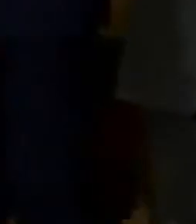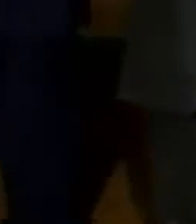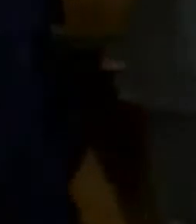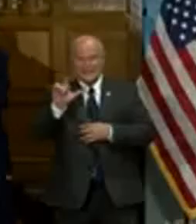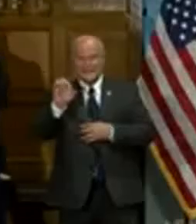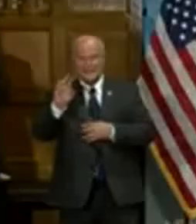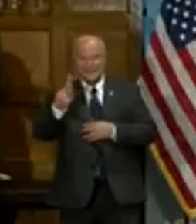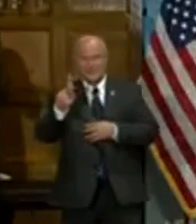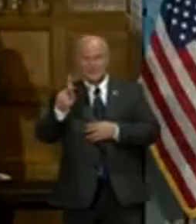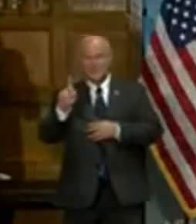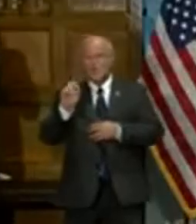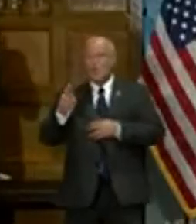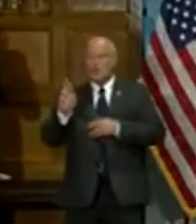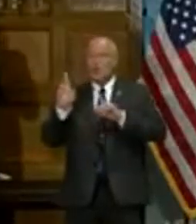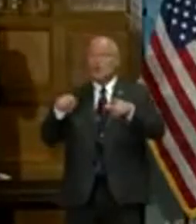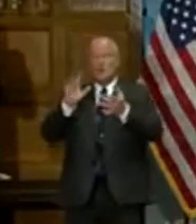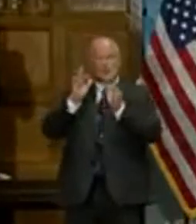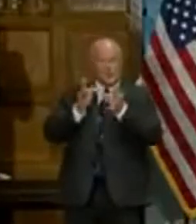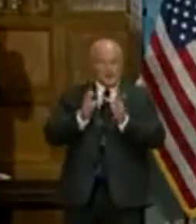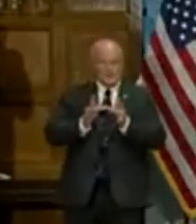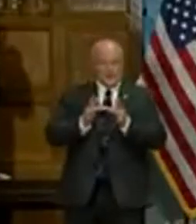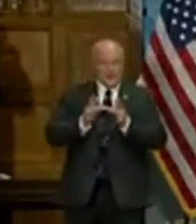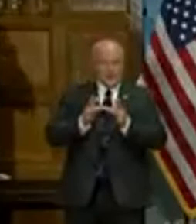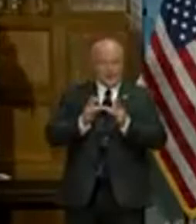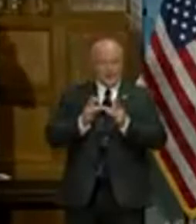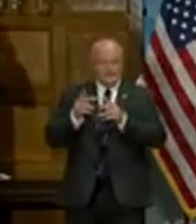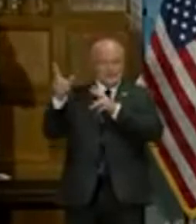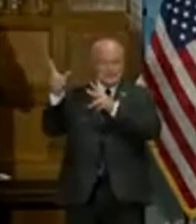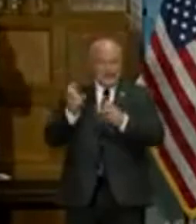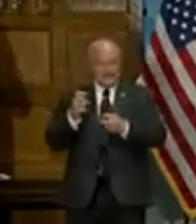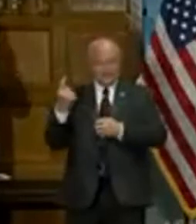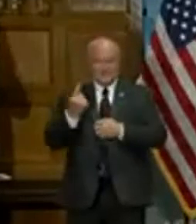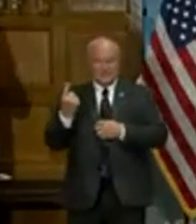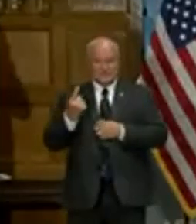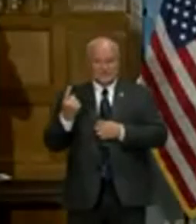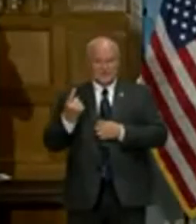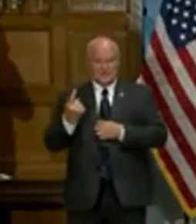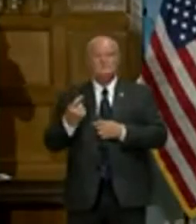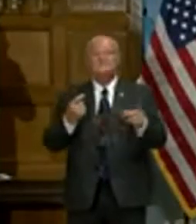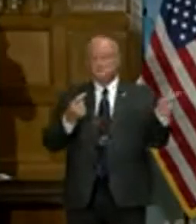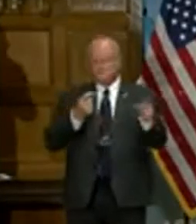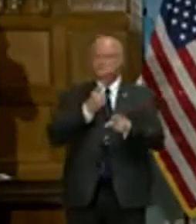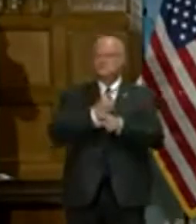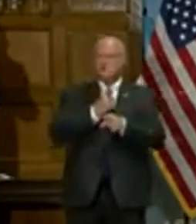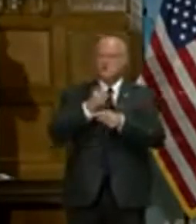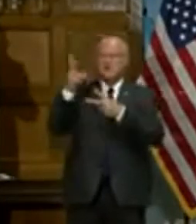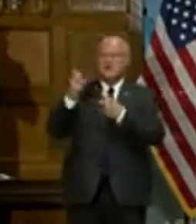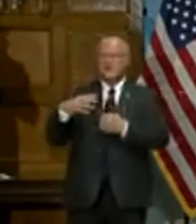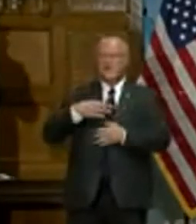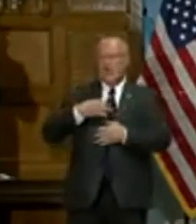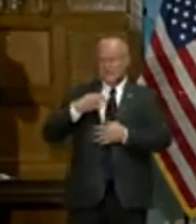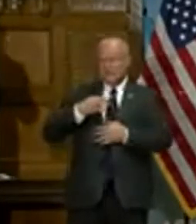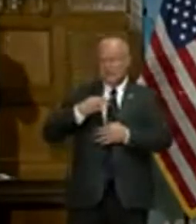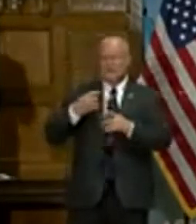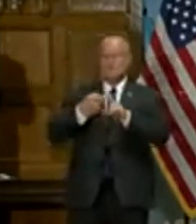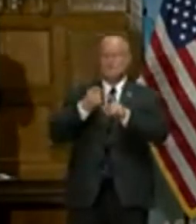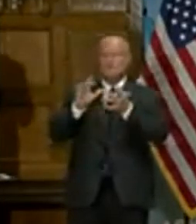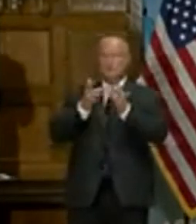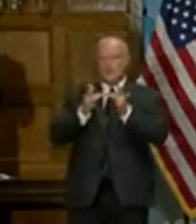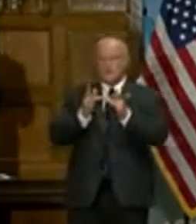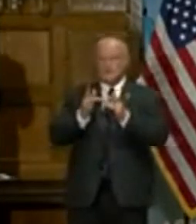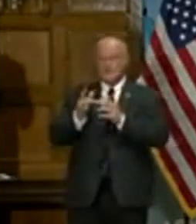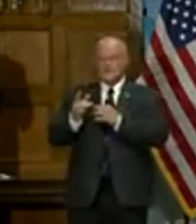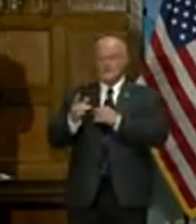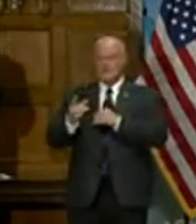clerk, or you could go to the website. Is that to download something? That's right. You can download the application from our